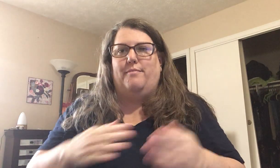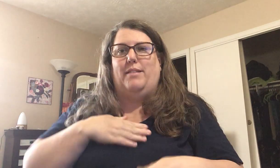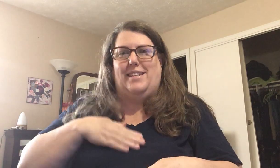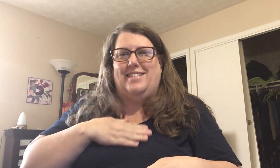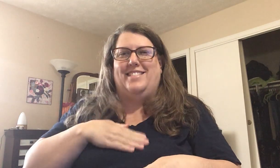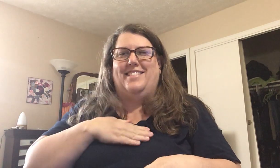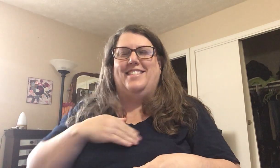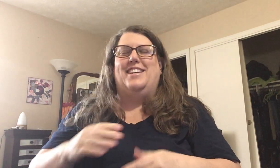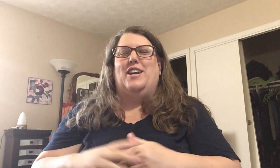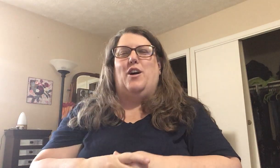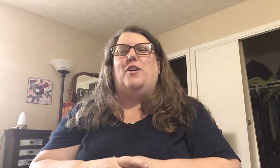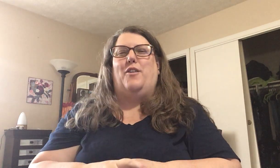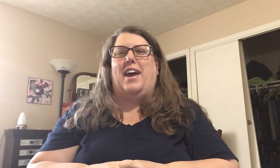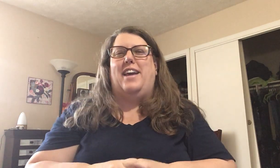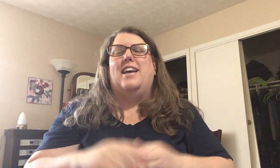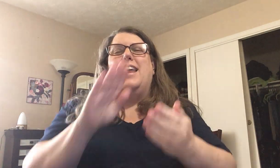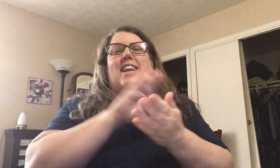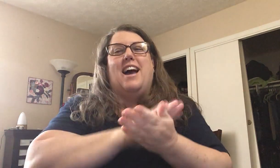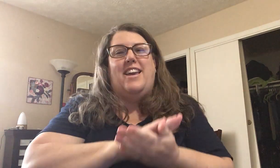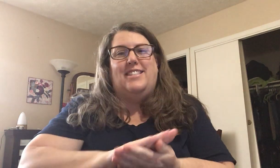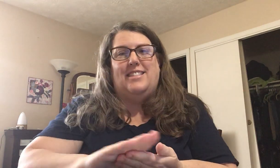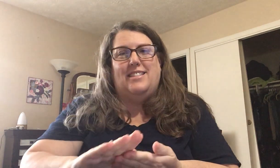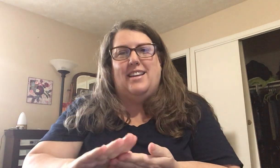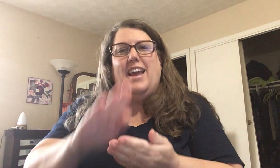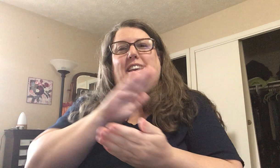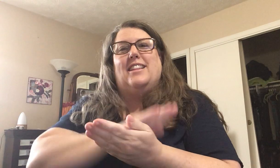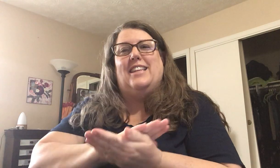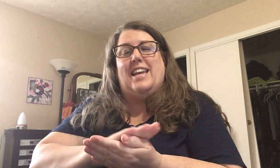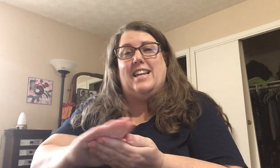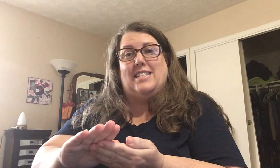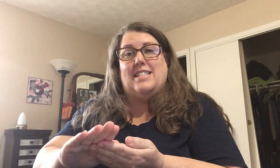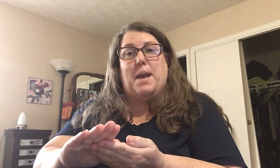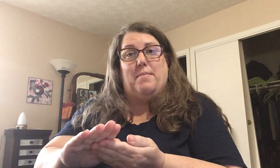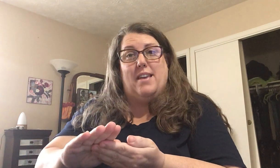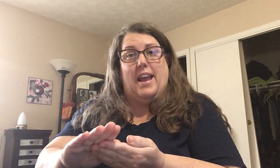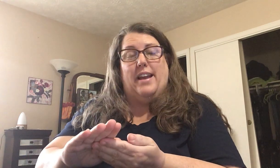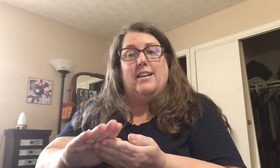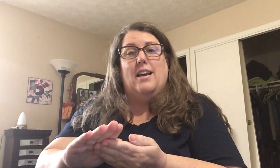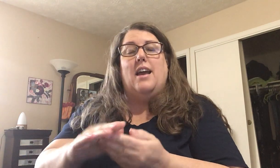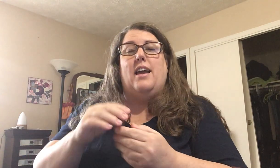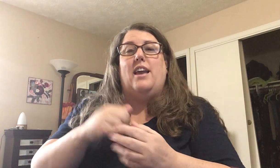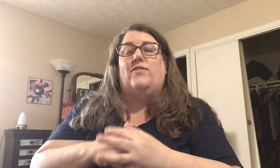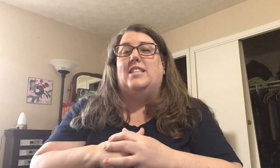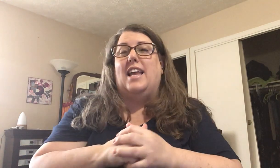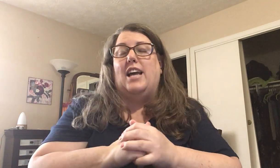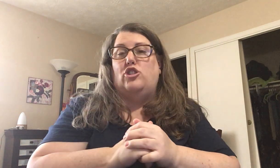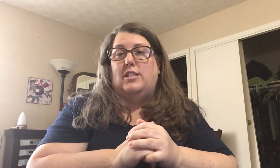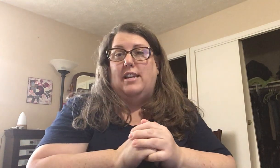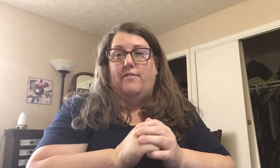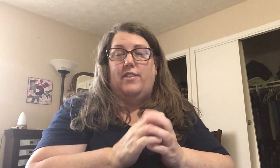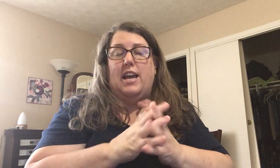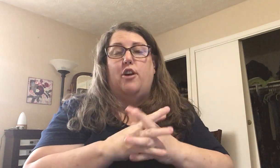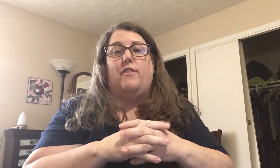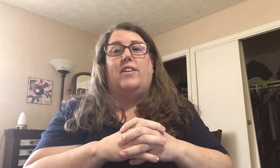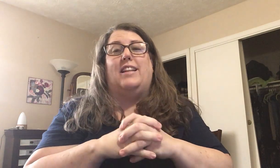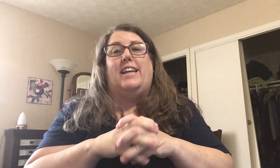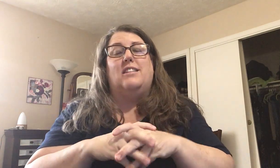please. Okay, nice and clean is the same thing. if it's an adjective. Now, if clean is